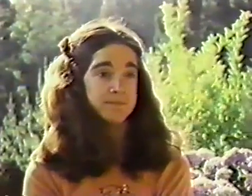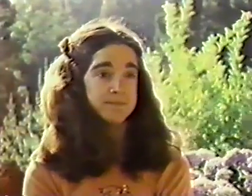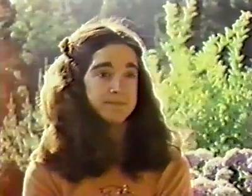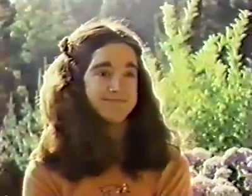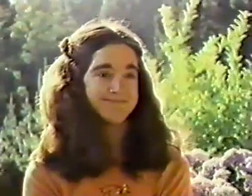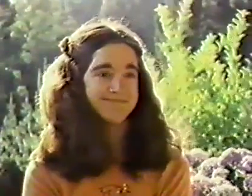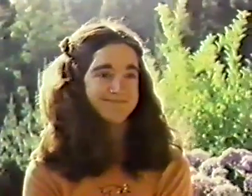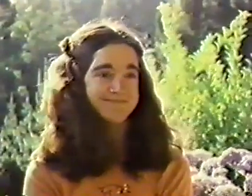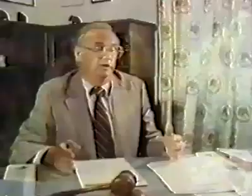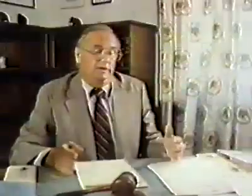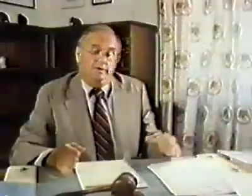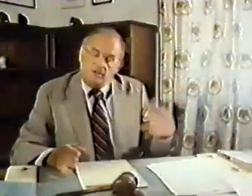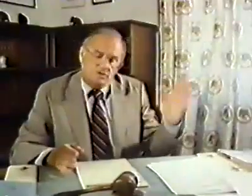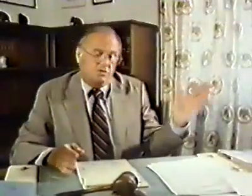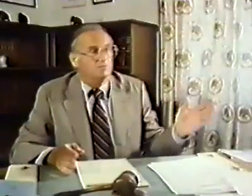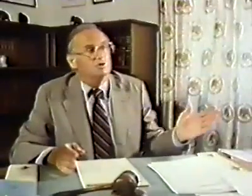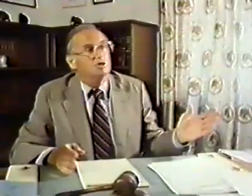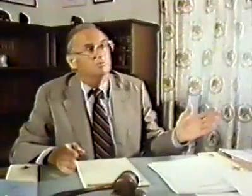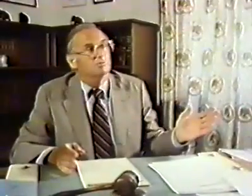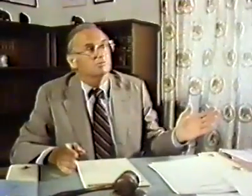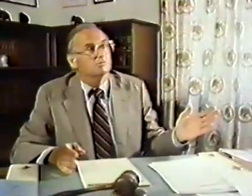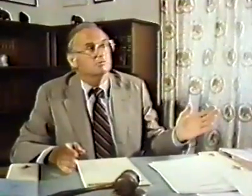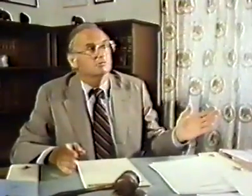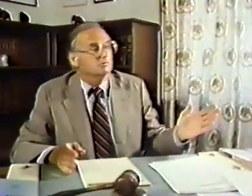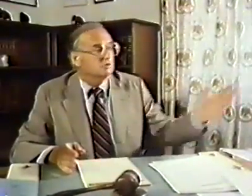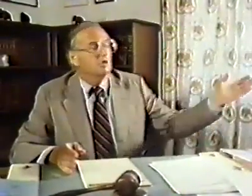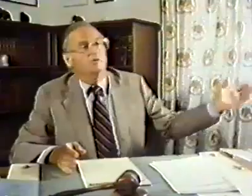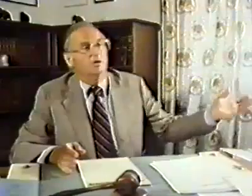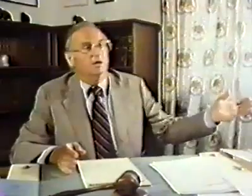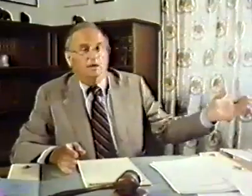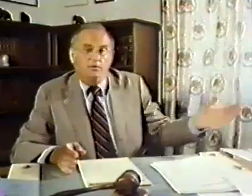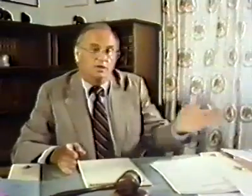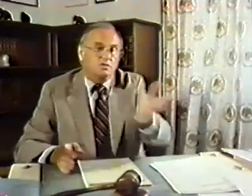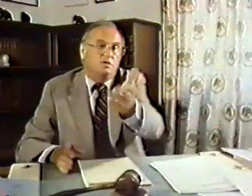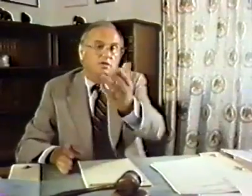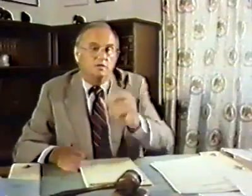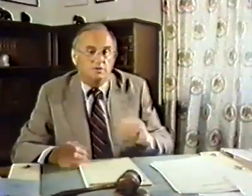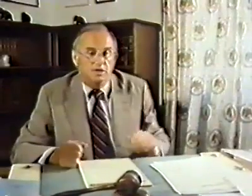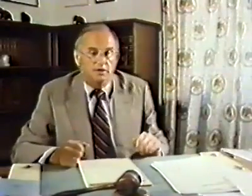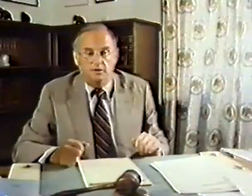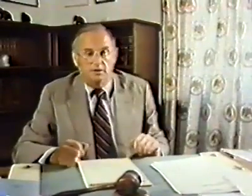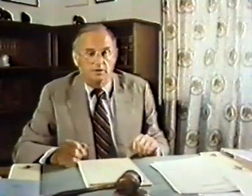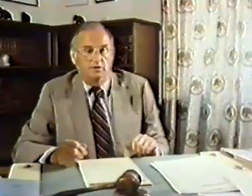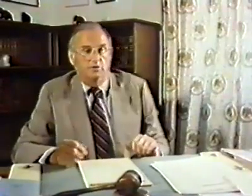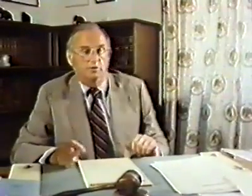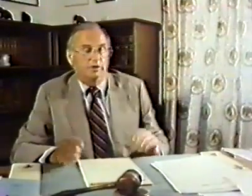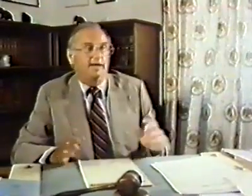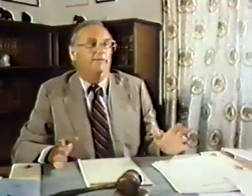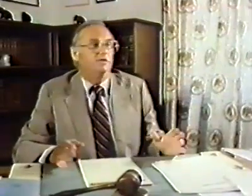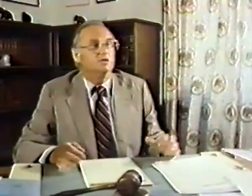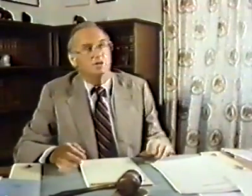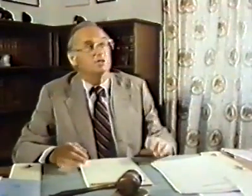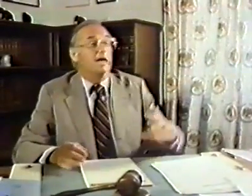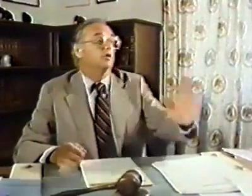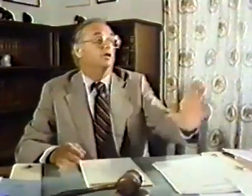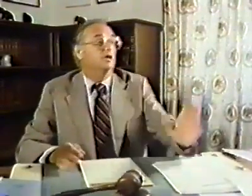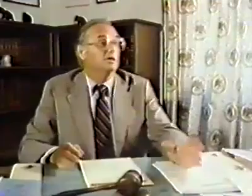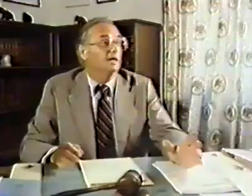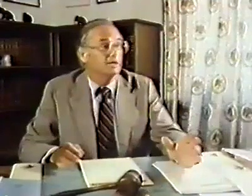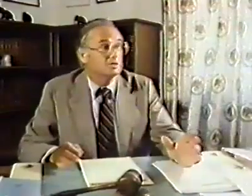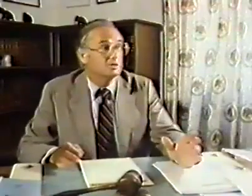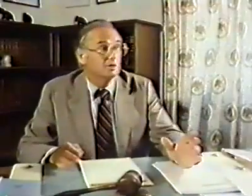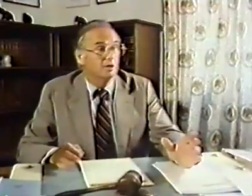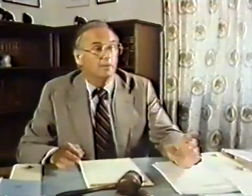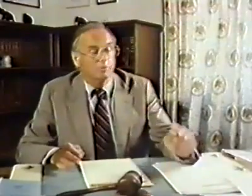happen. Now, none of this comes cheap. Who's arguing that? I'm not going to sit here and say that, that we can have these things and we're going to